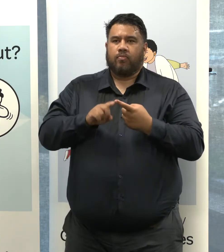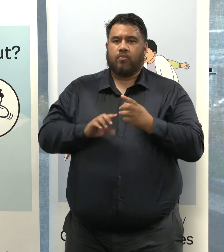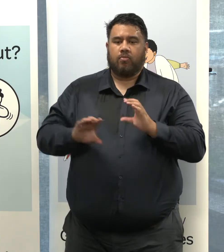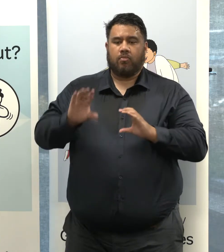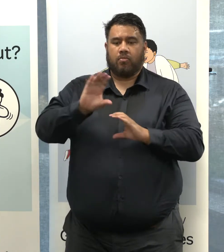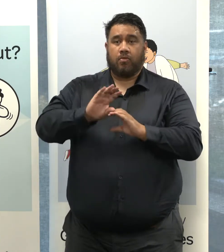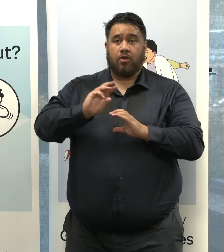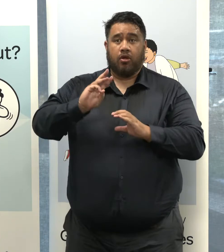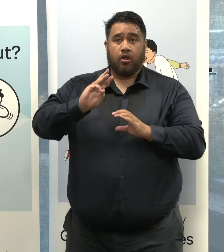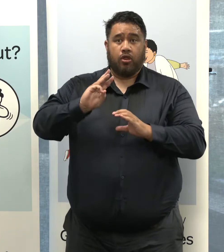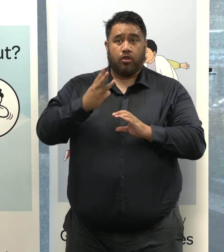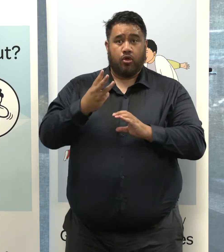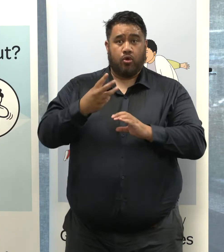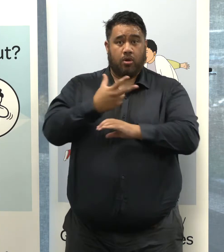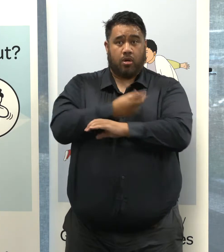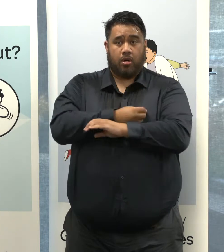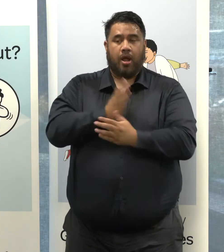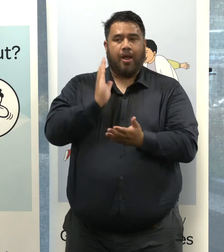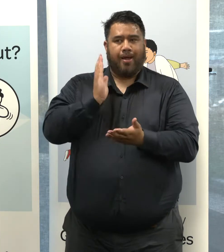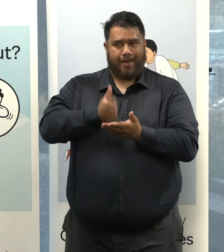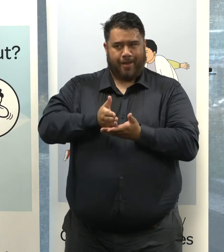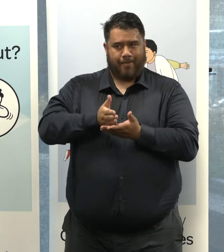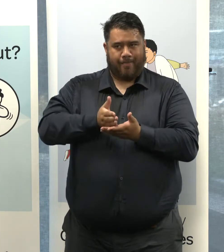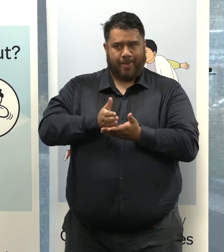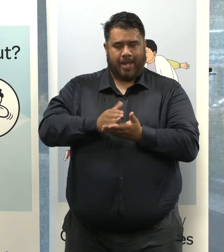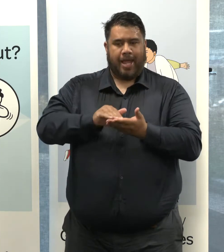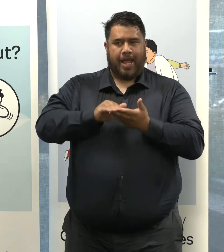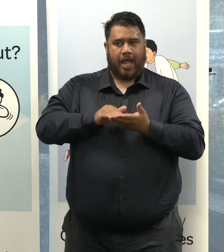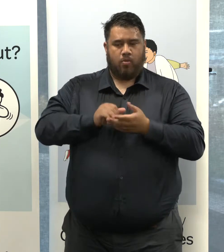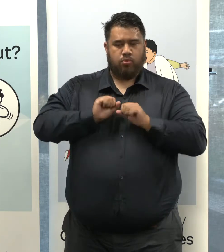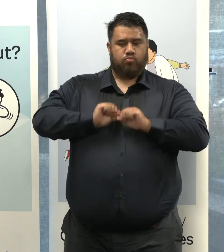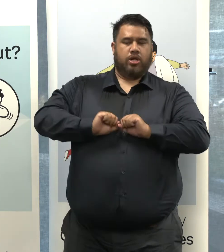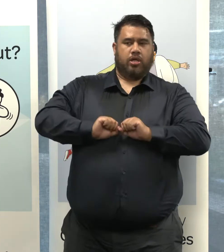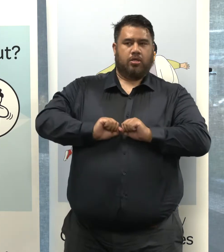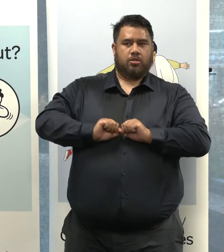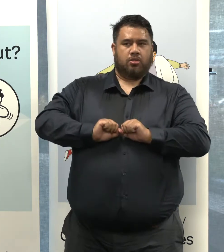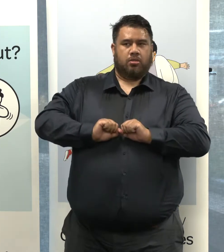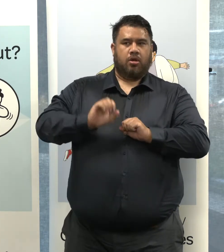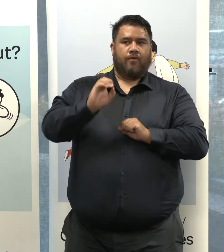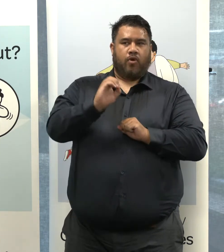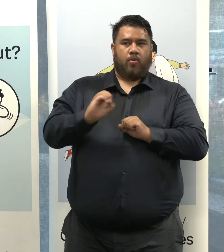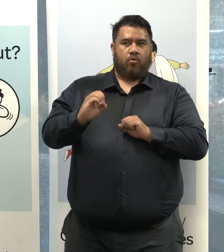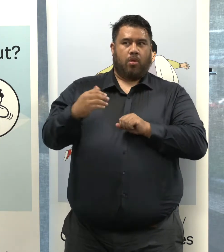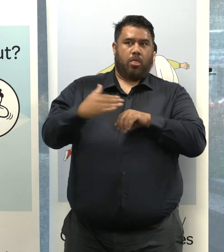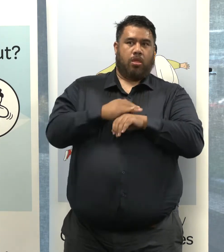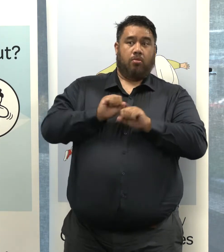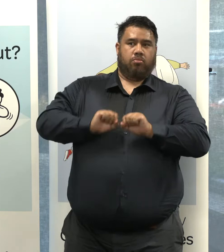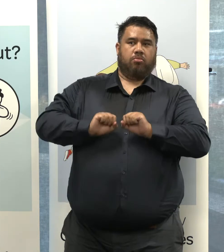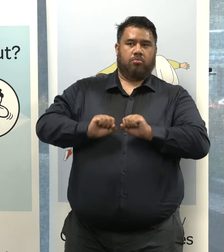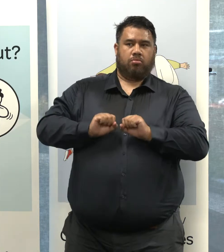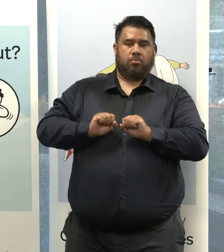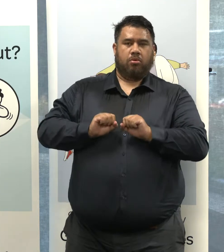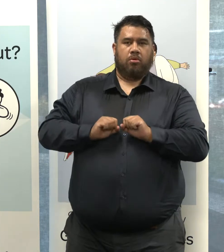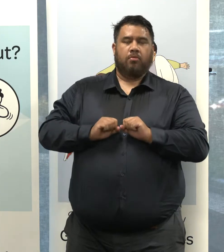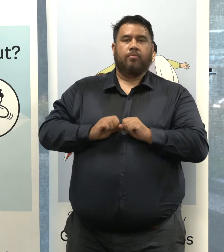do provide protection against getting infected in the first place from Omicron. That was unclear early